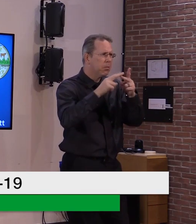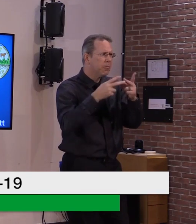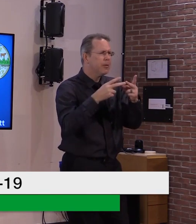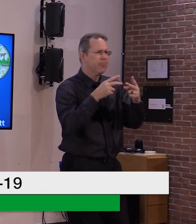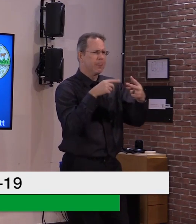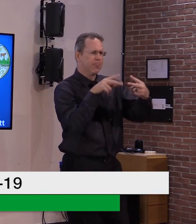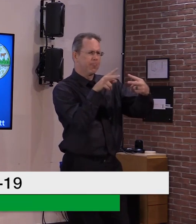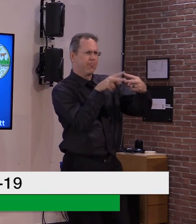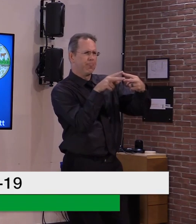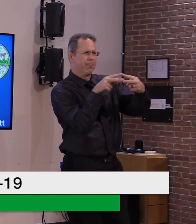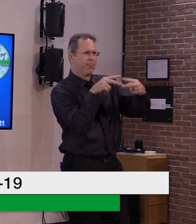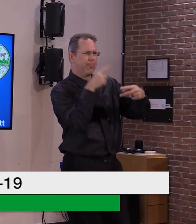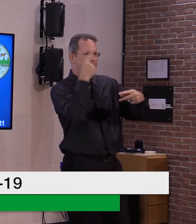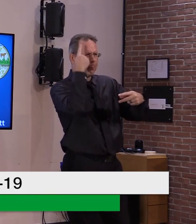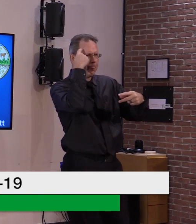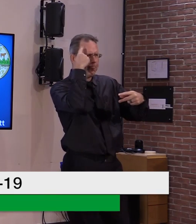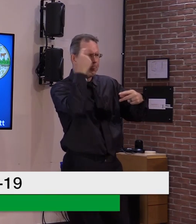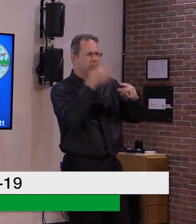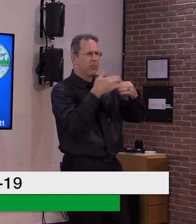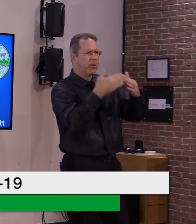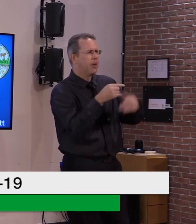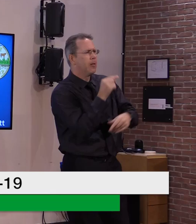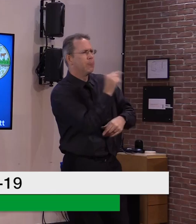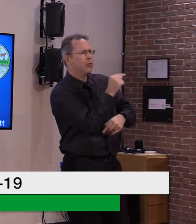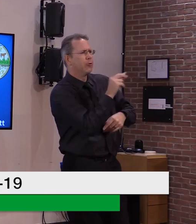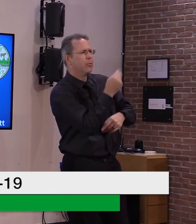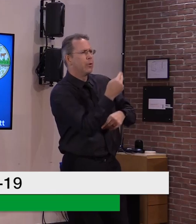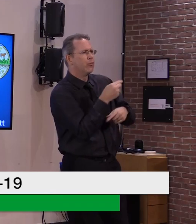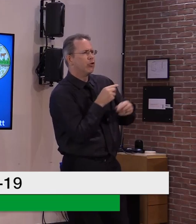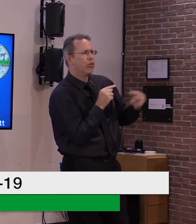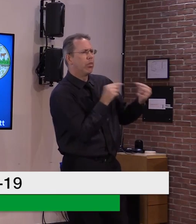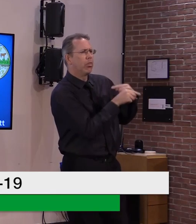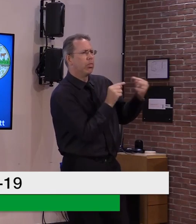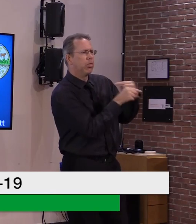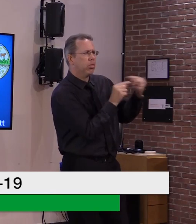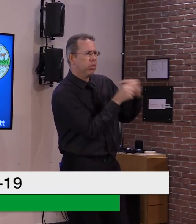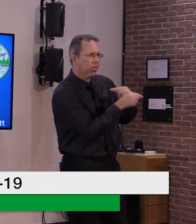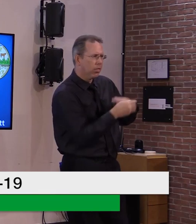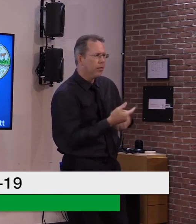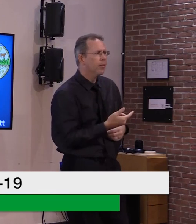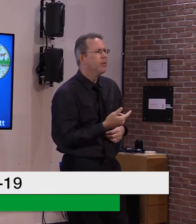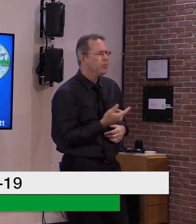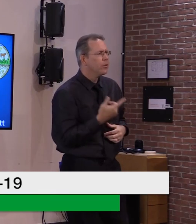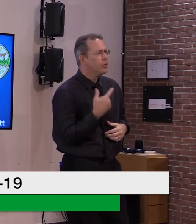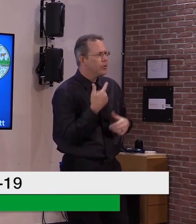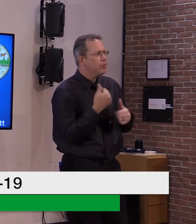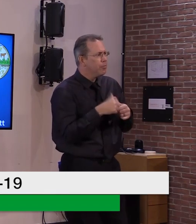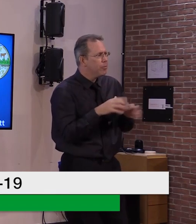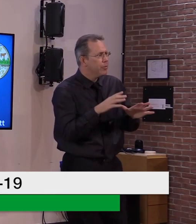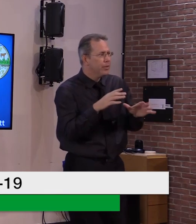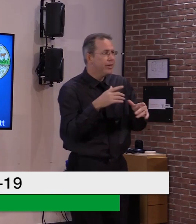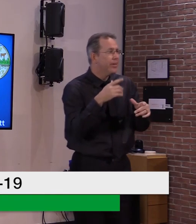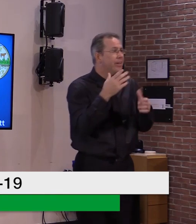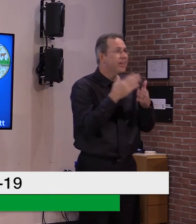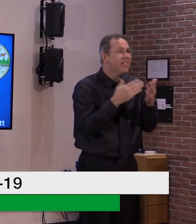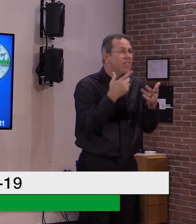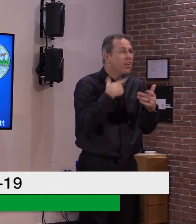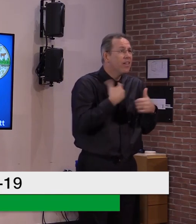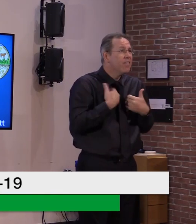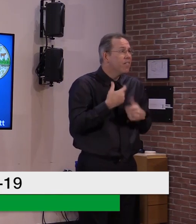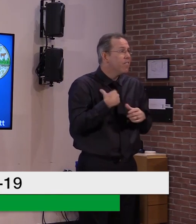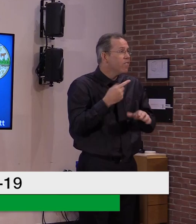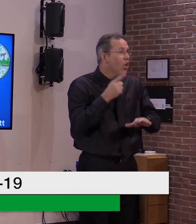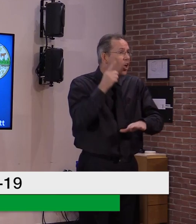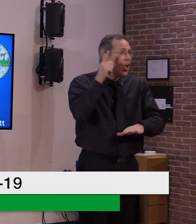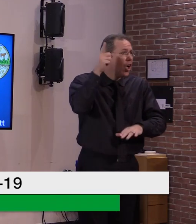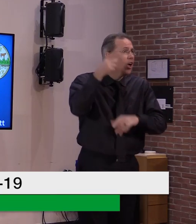my caution to people to realize that you can be very very very rural and it has